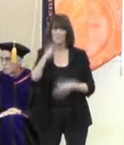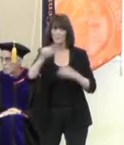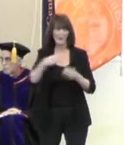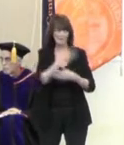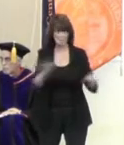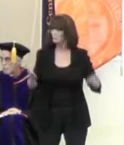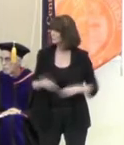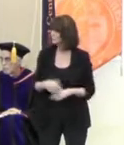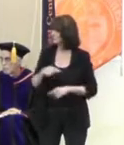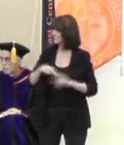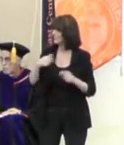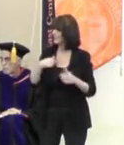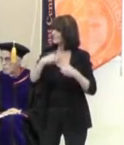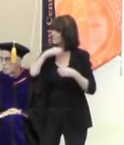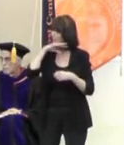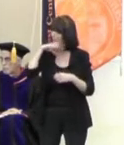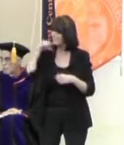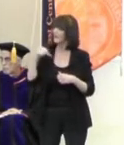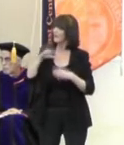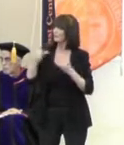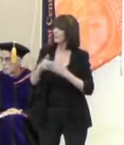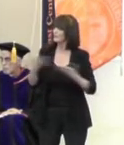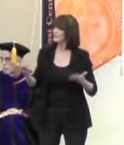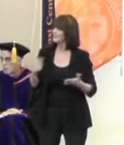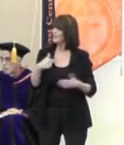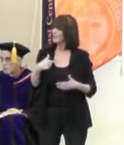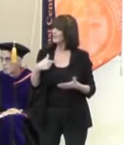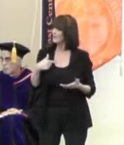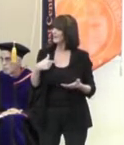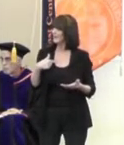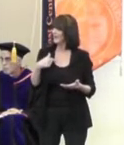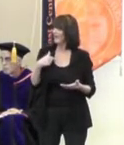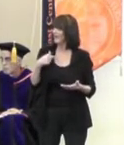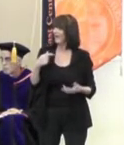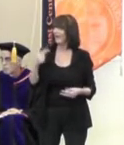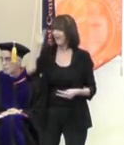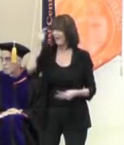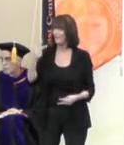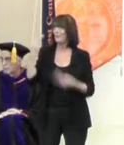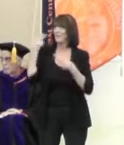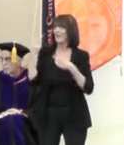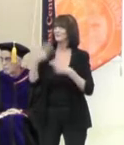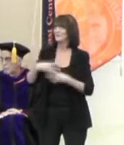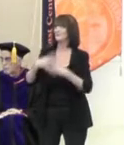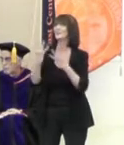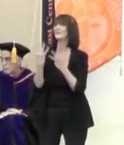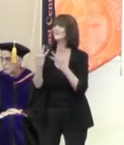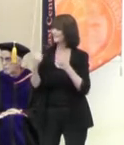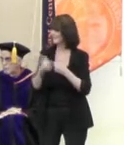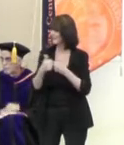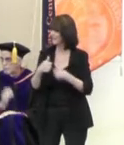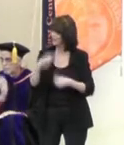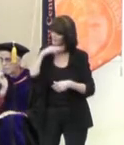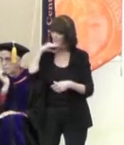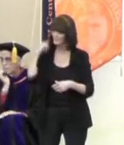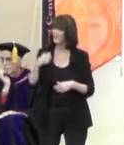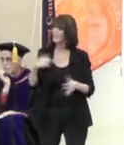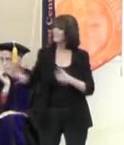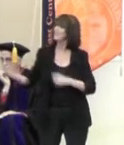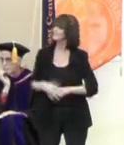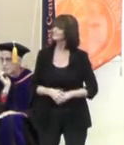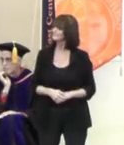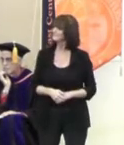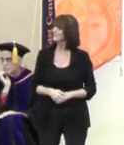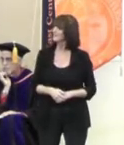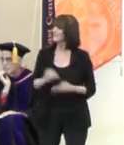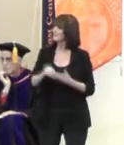all, but I'm tired of all this. I'm going back to the bridgehead. I'm tired of all this and I'm leaving.